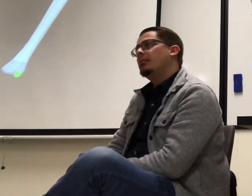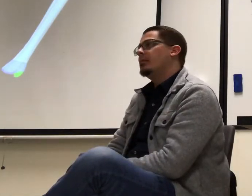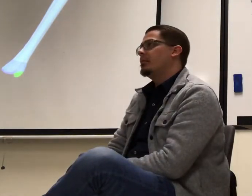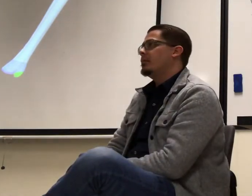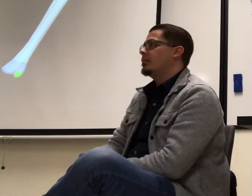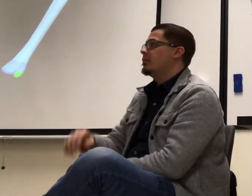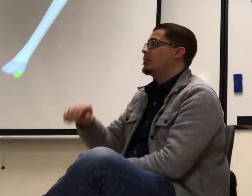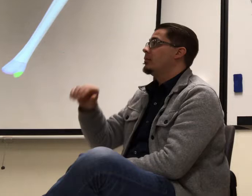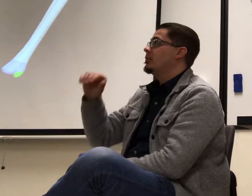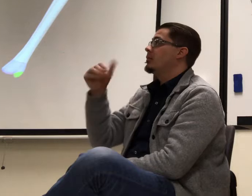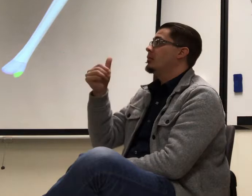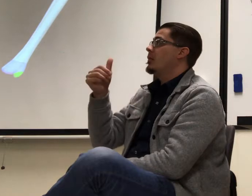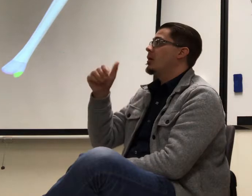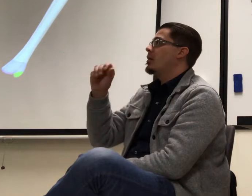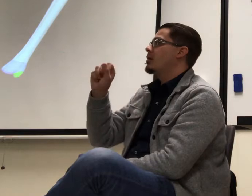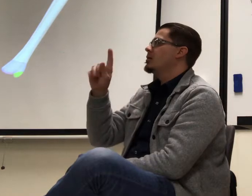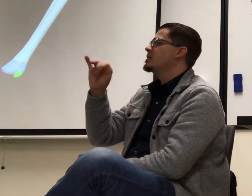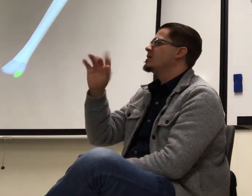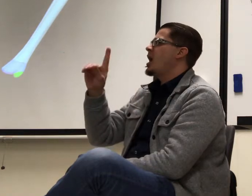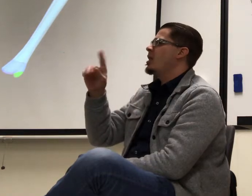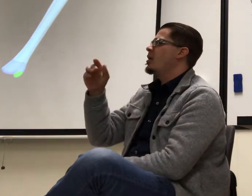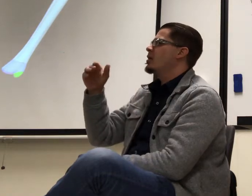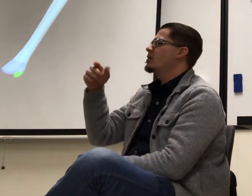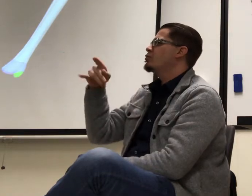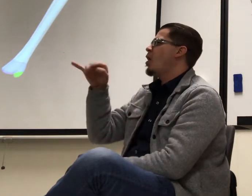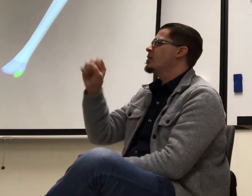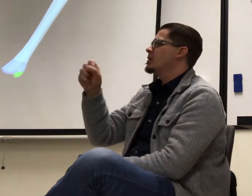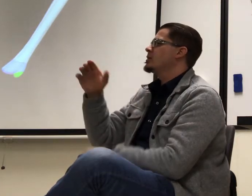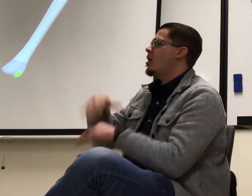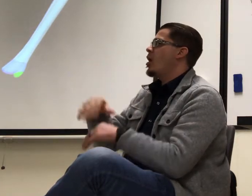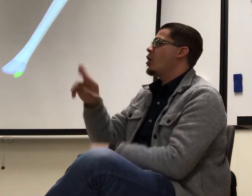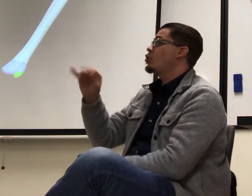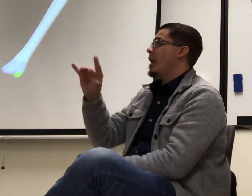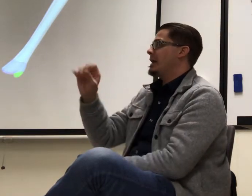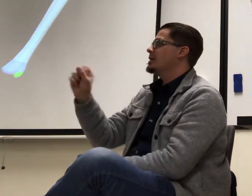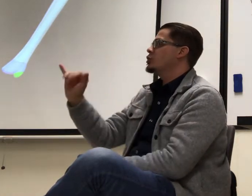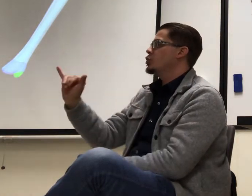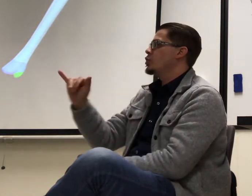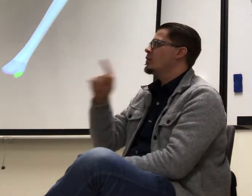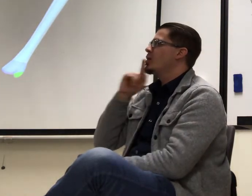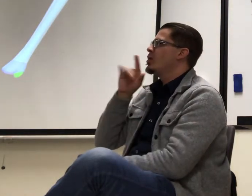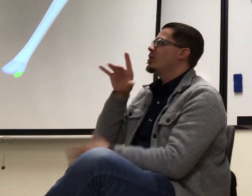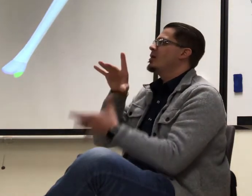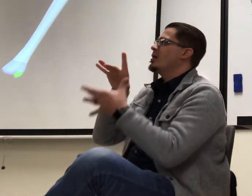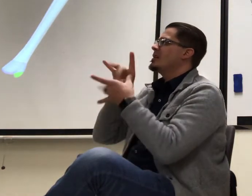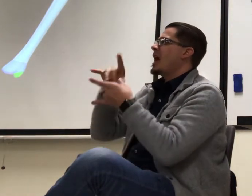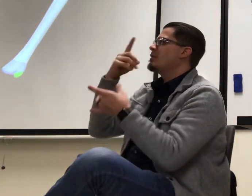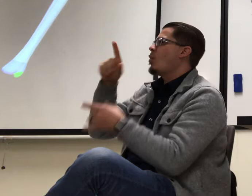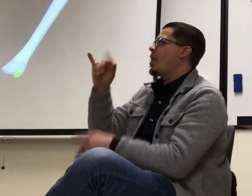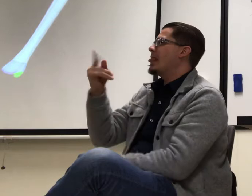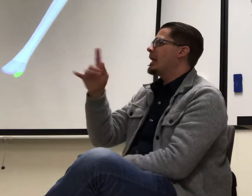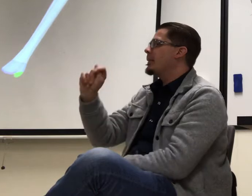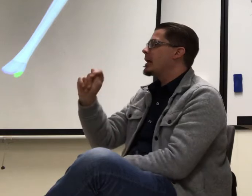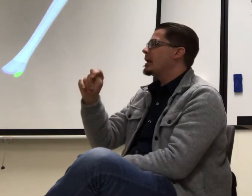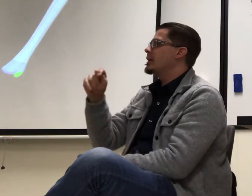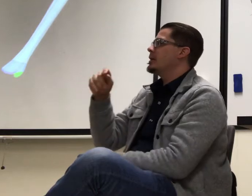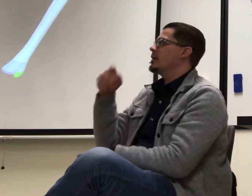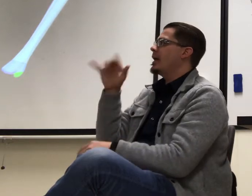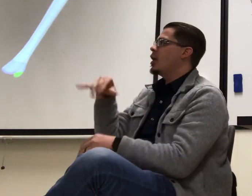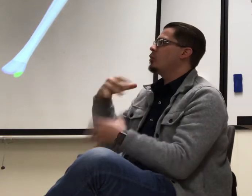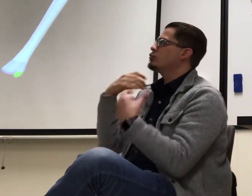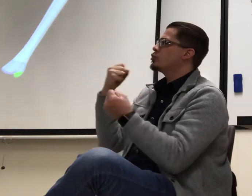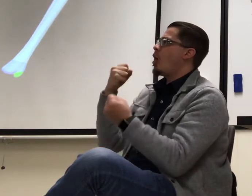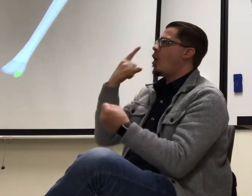There's another styloid process on the radius, but they basically help, well, they're attachment points for ligaments. They help stabilize the wrist